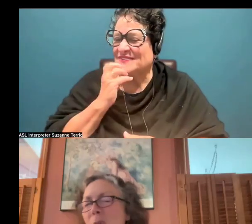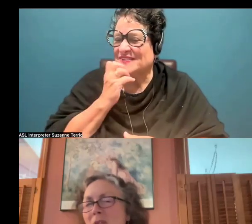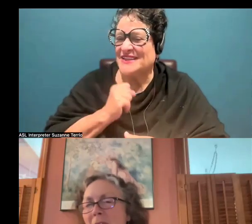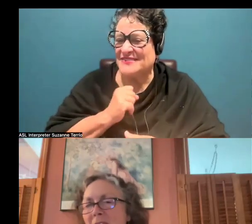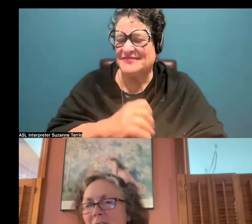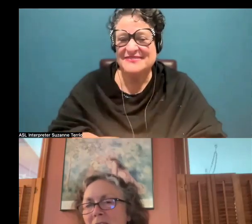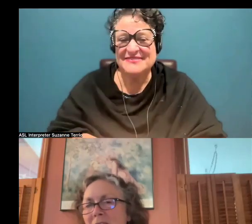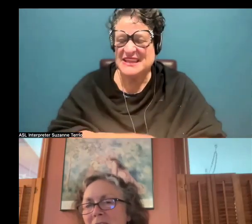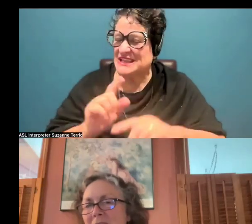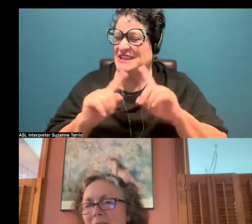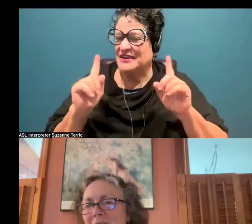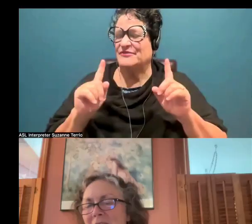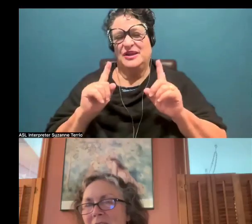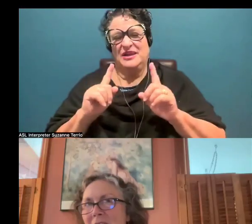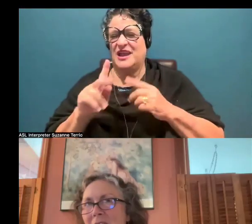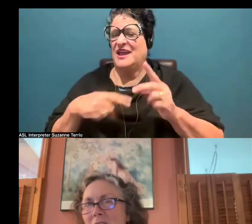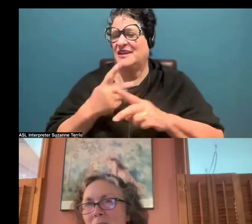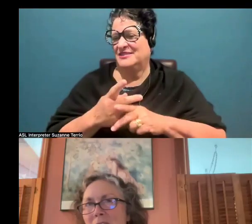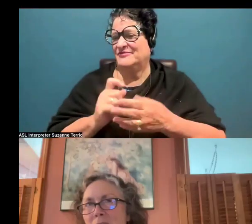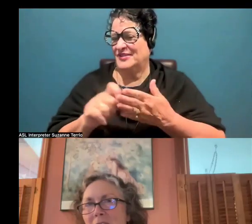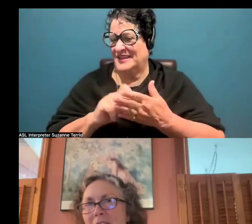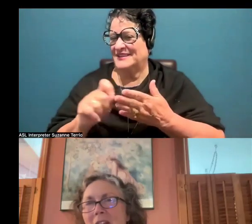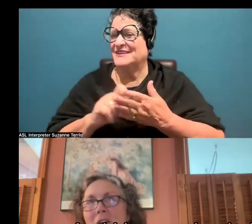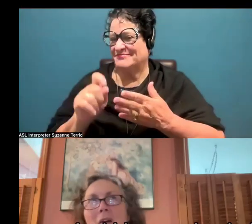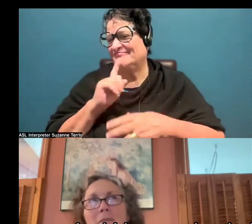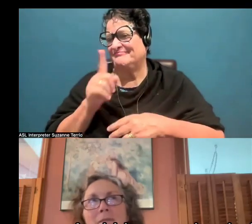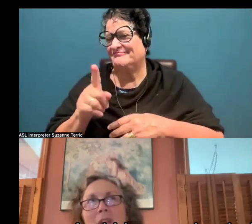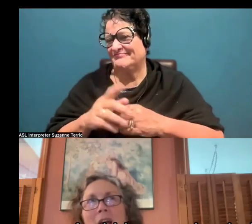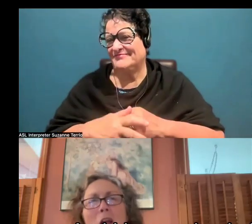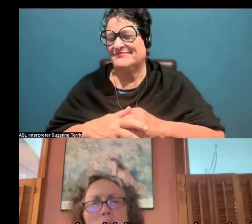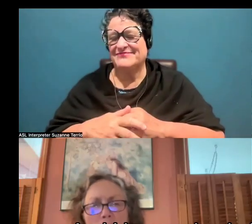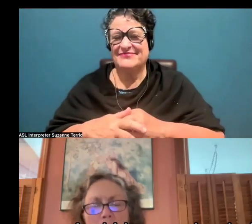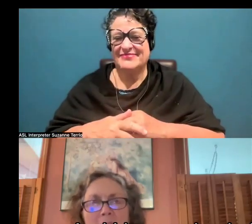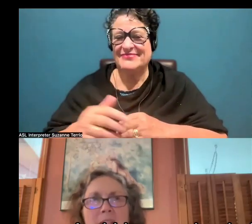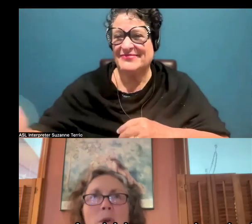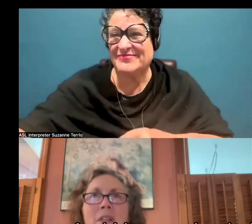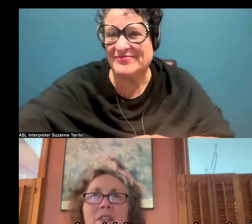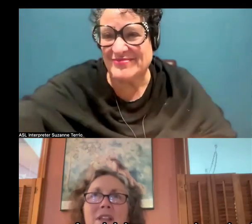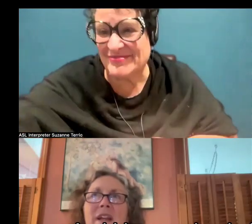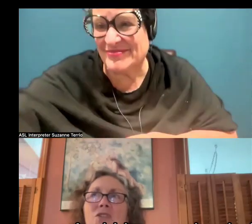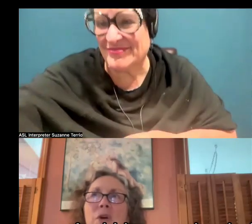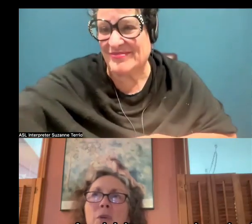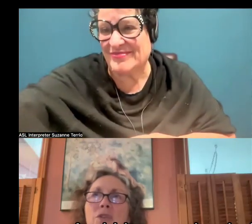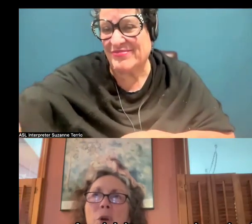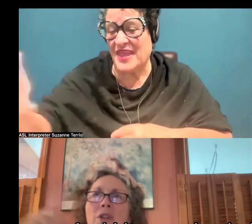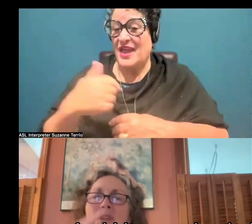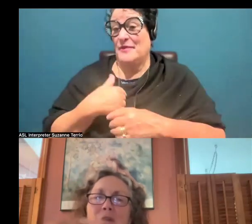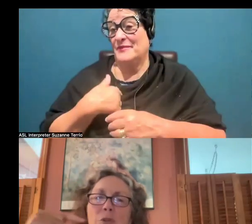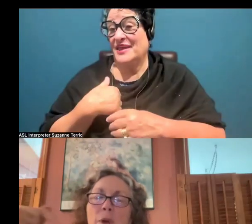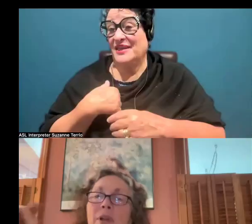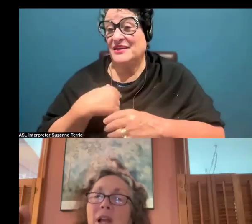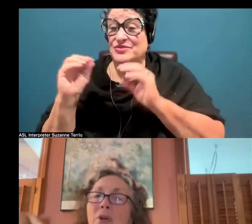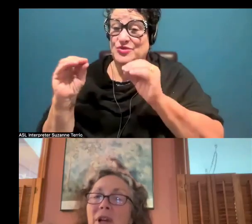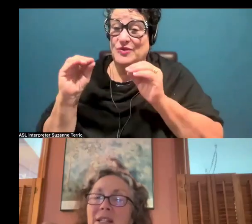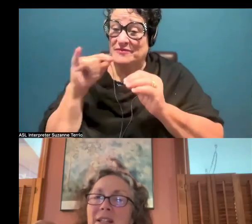It's a different way of writing. Yeah, yes, definitely. And I homeschooled my kids, and one of the things I enjoyed was going to the